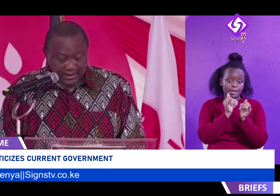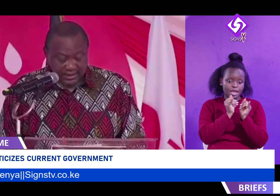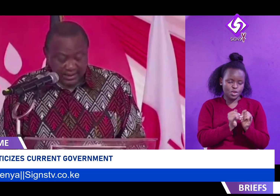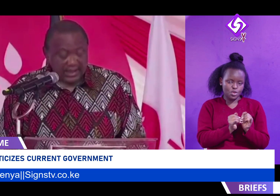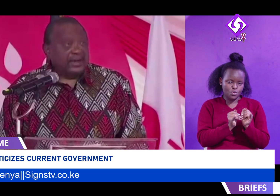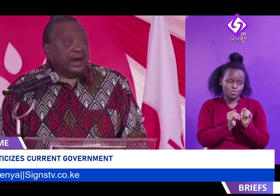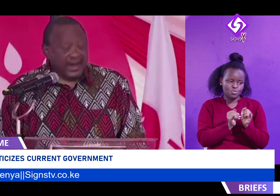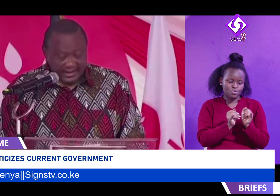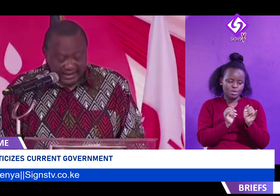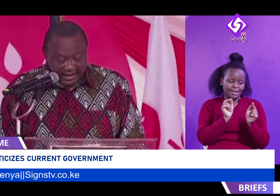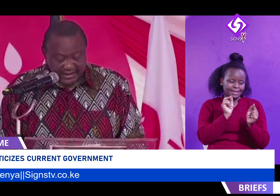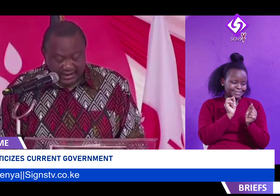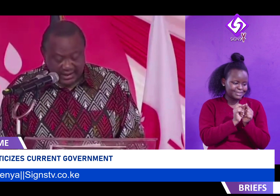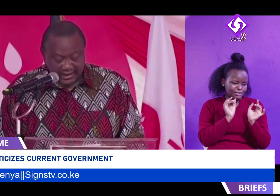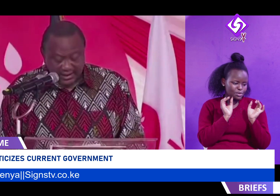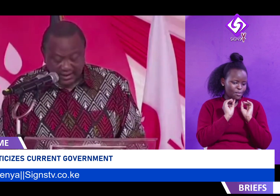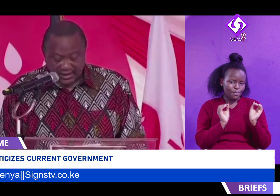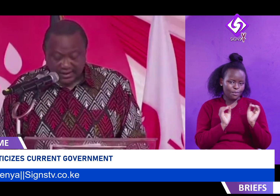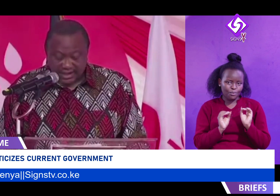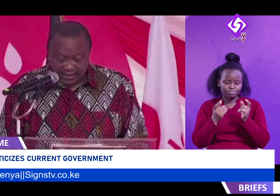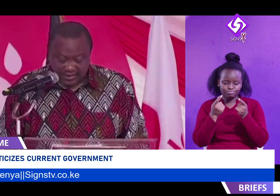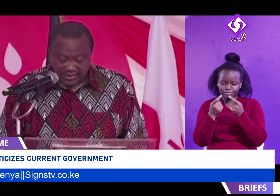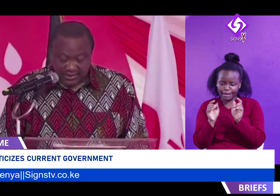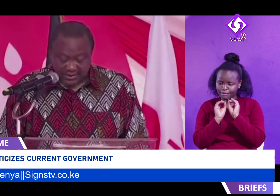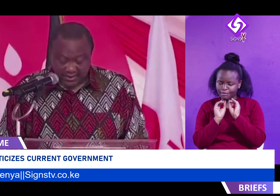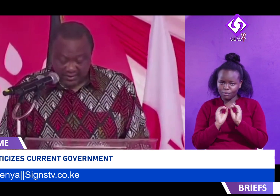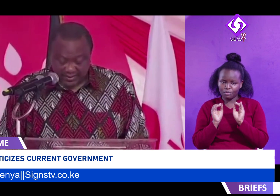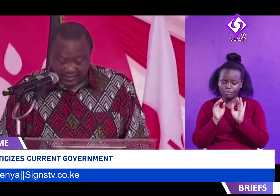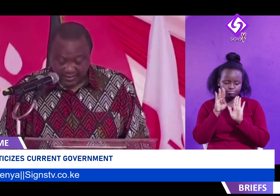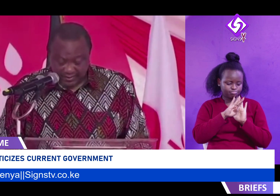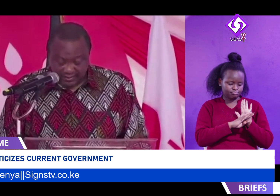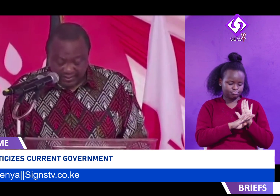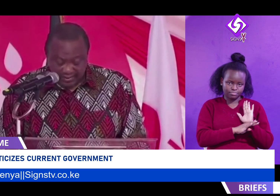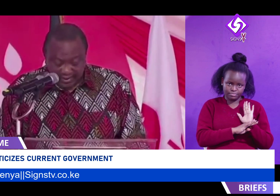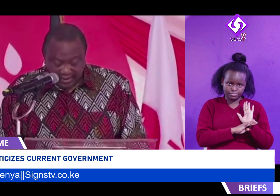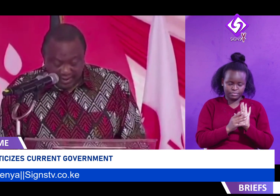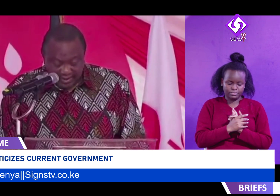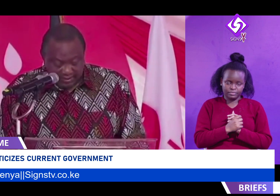untried, untested schemes.